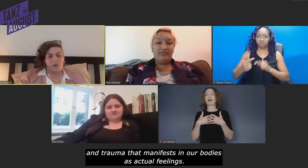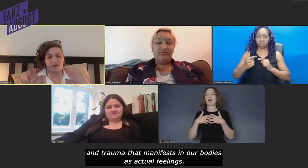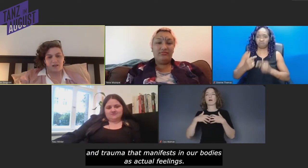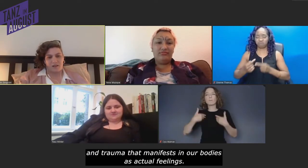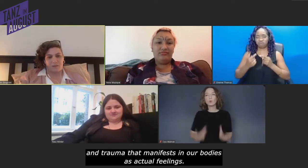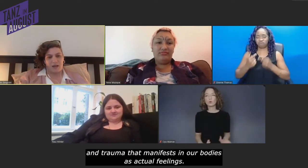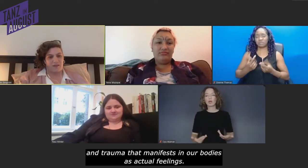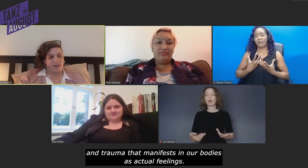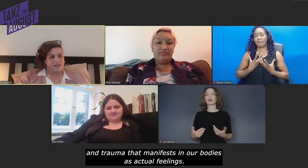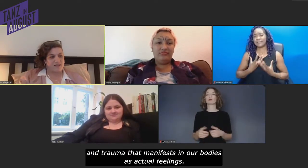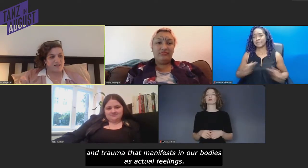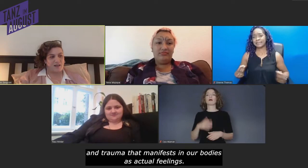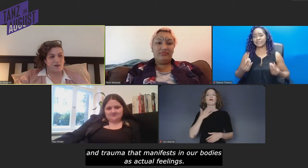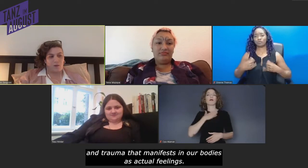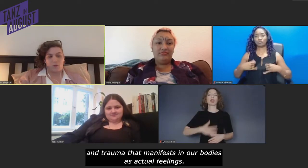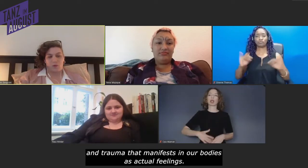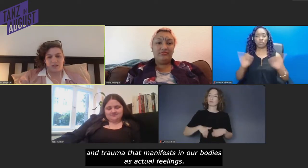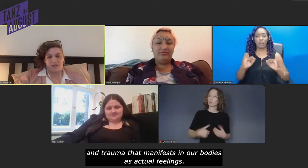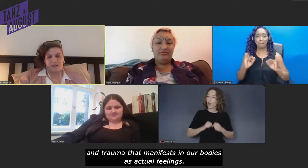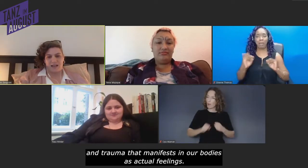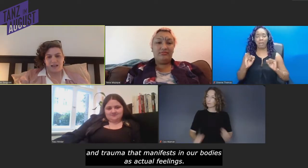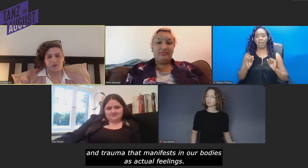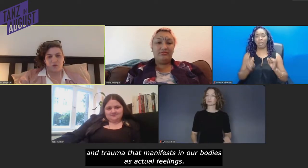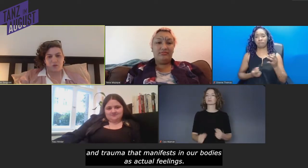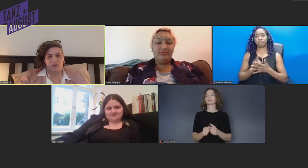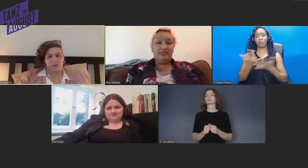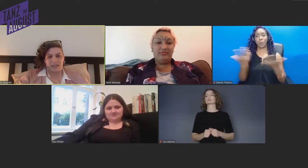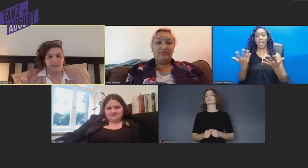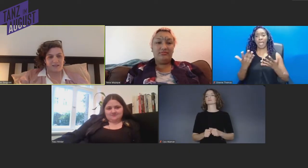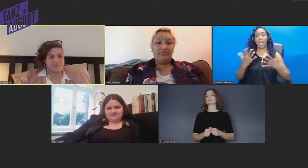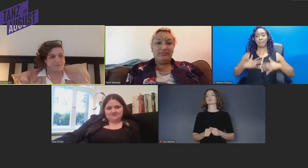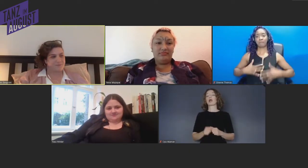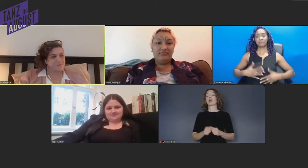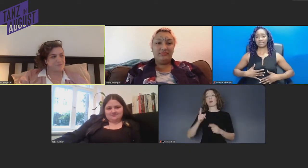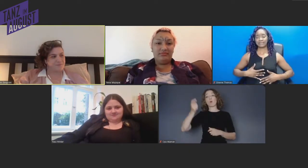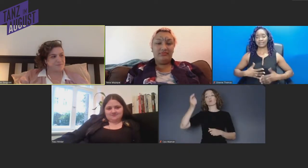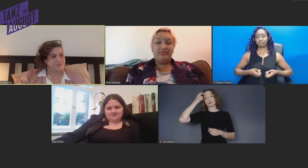trauma that manifests in our bodies as actual feelings.